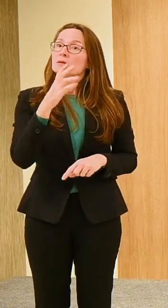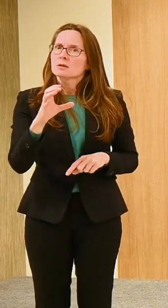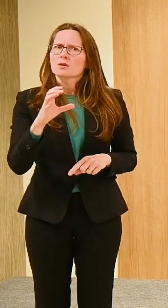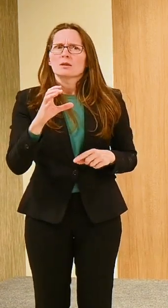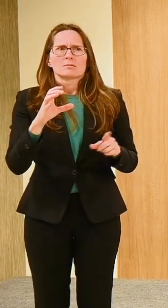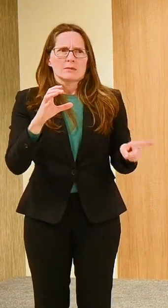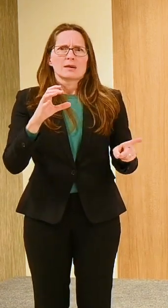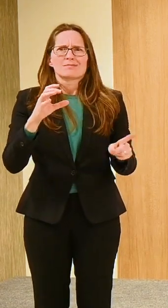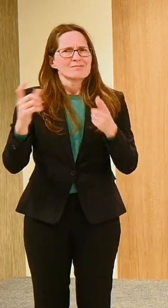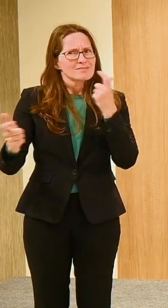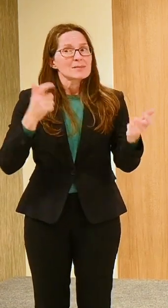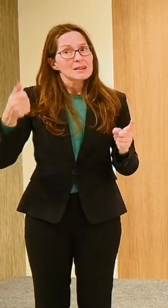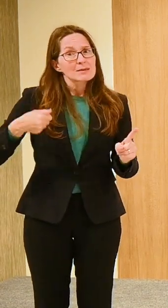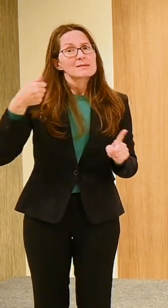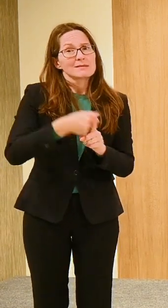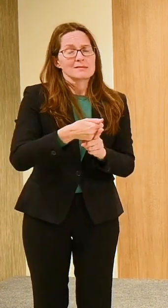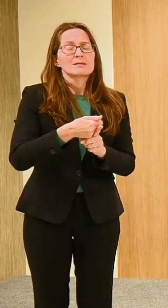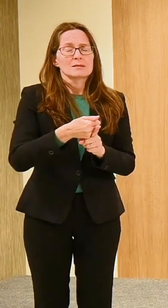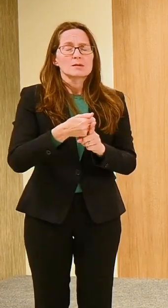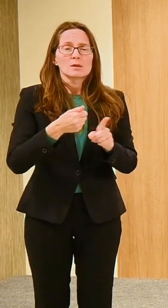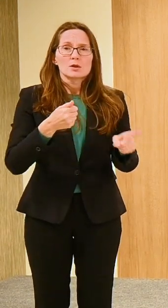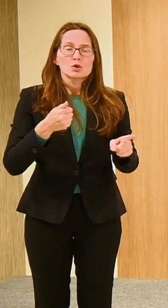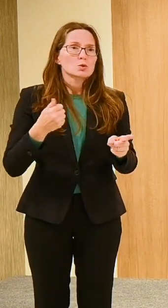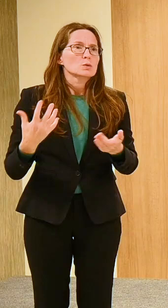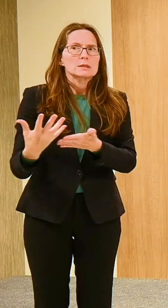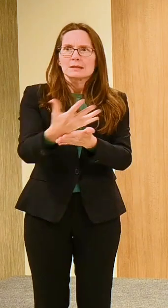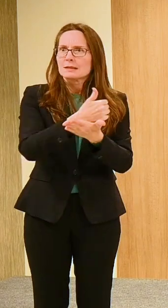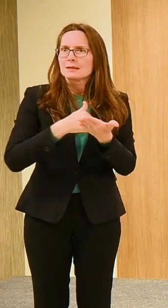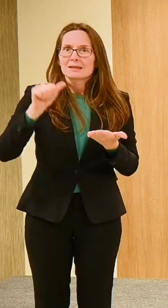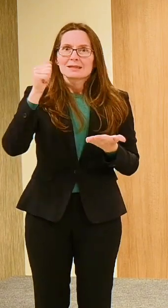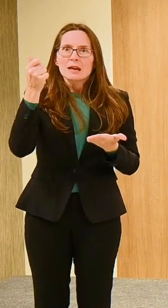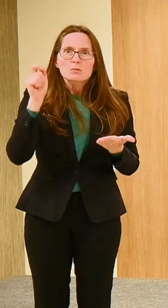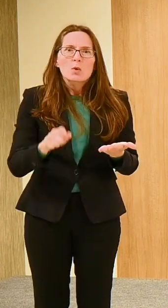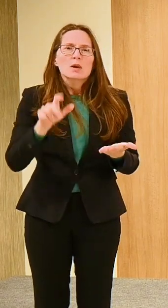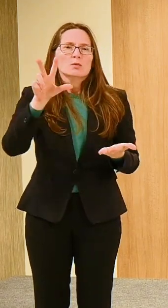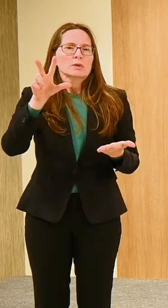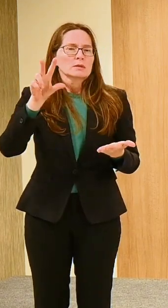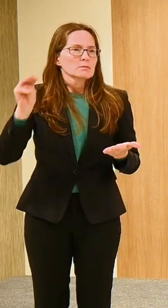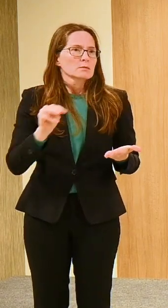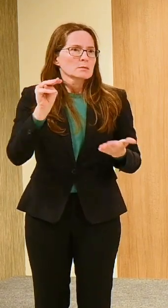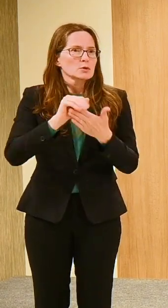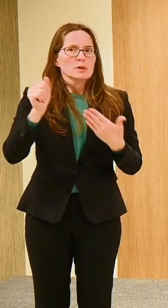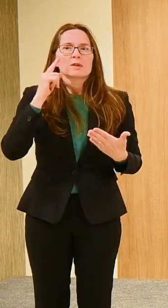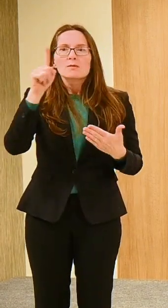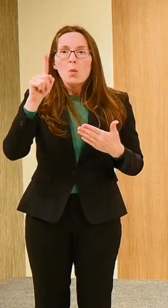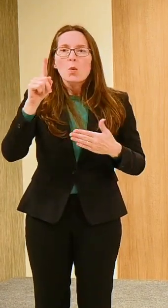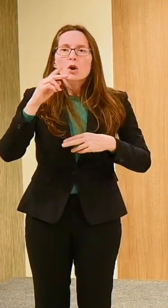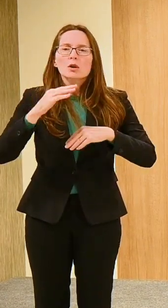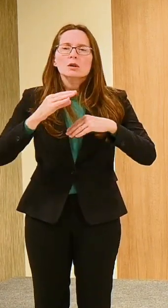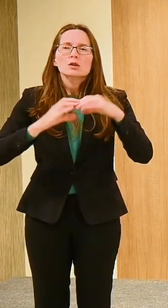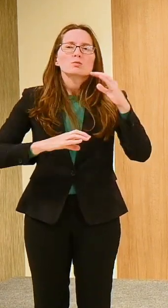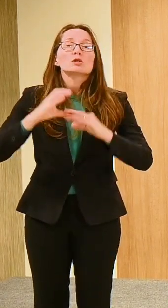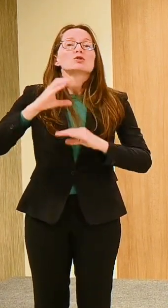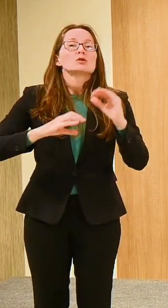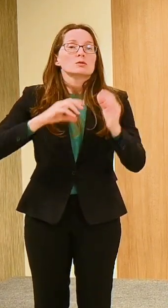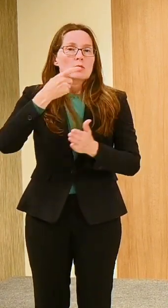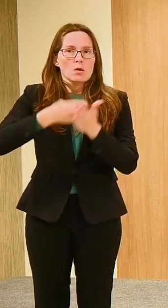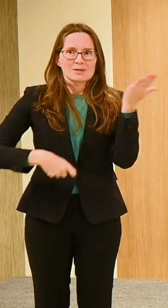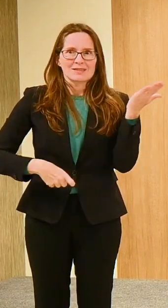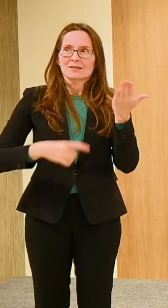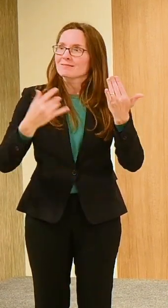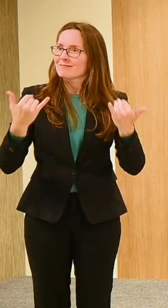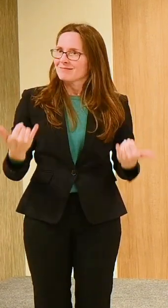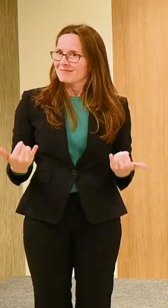reach its goal of securing $10.3 million for construction costs. On this 18th day of November 2024, we